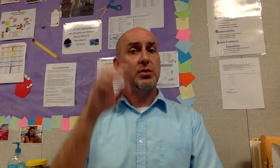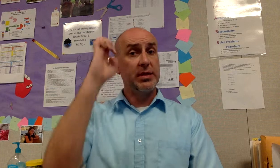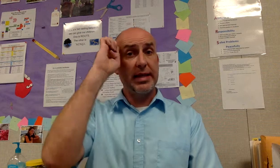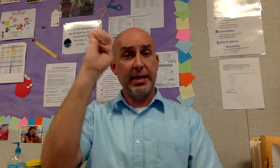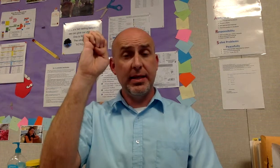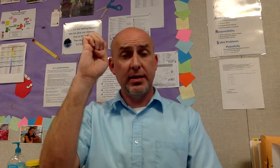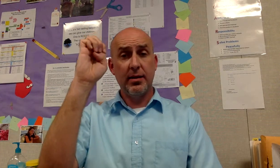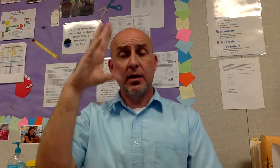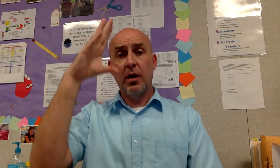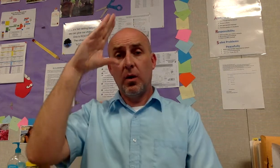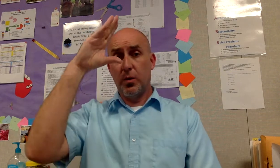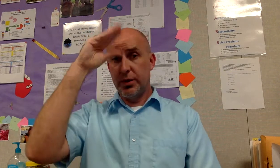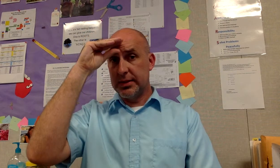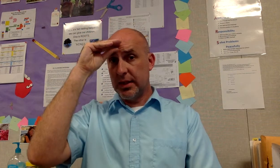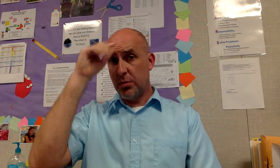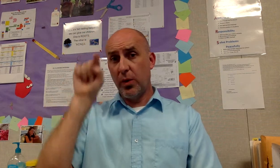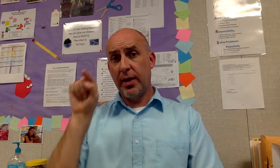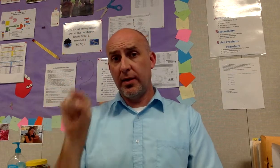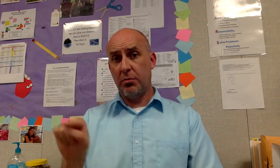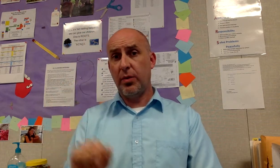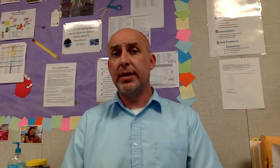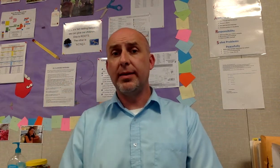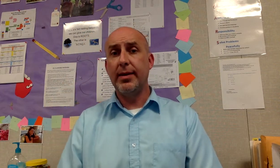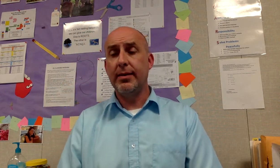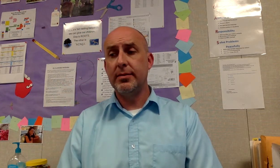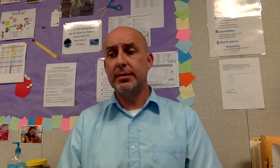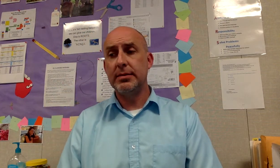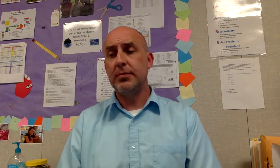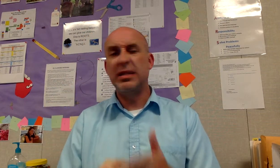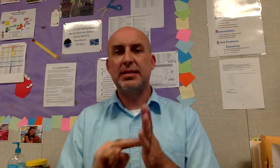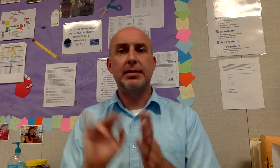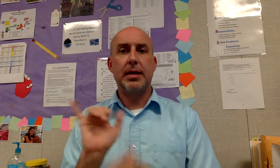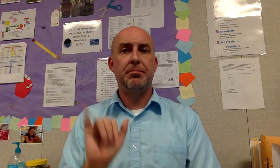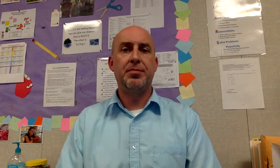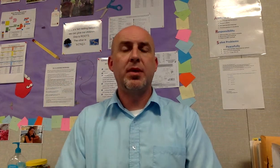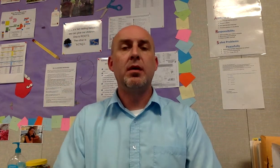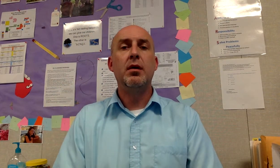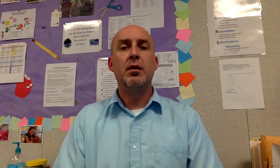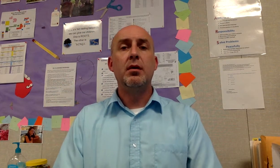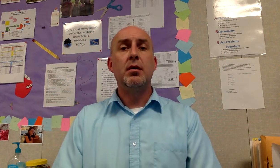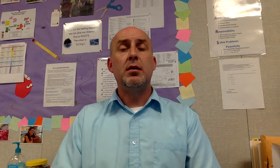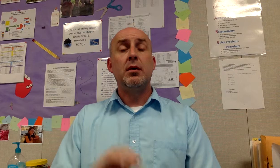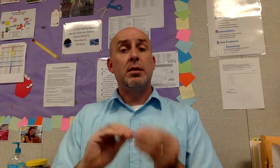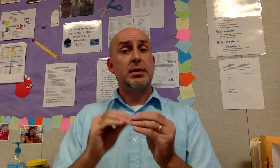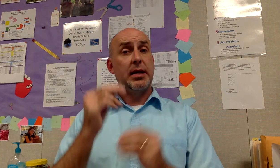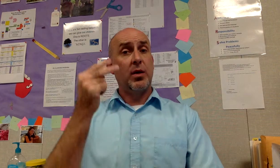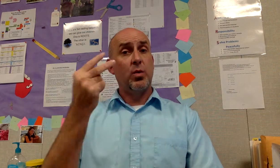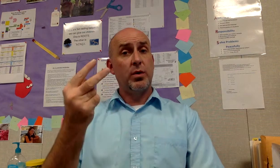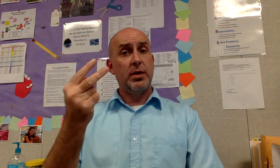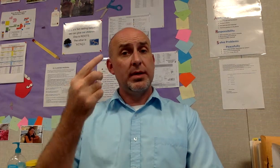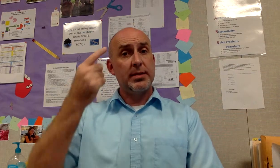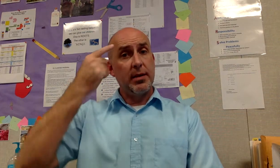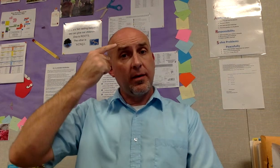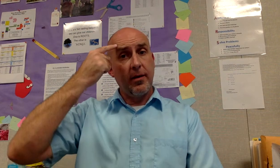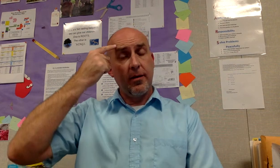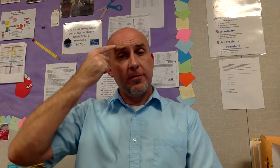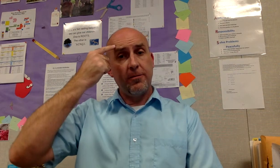can sign he, or you can sign boy and point he. It means the same. The second word is